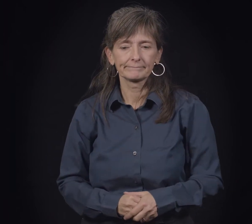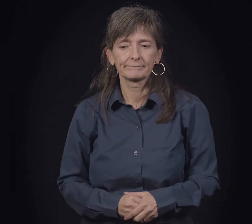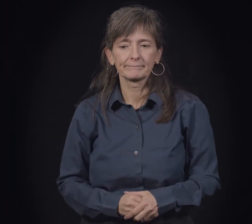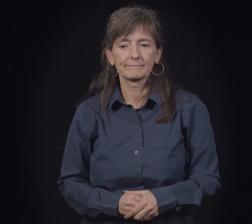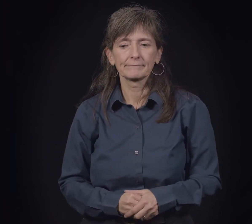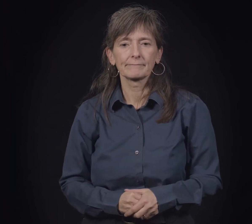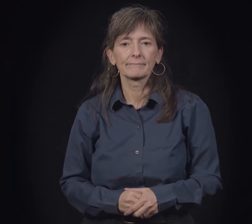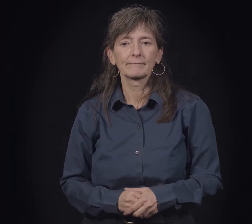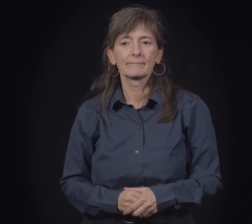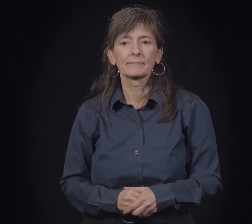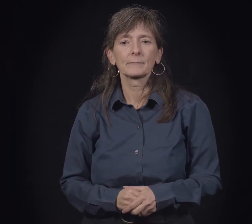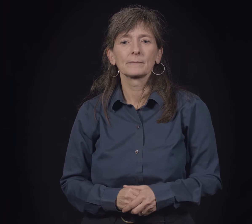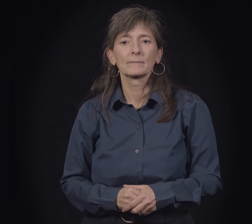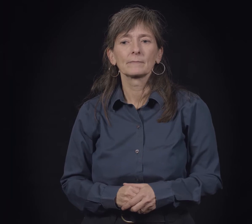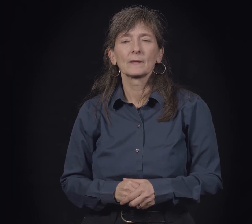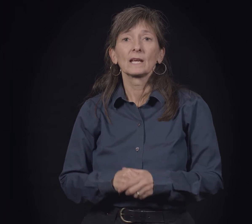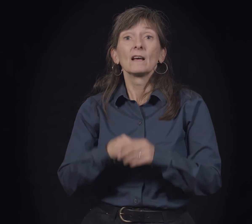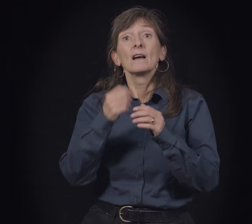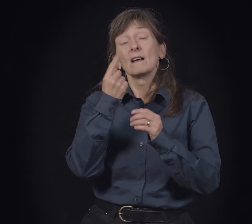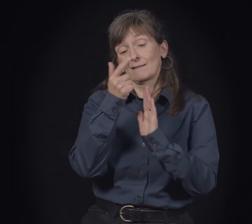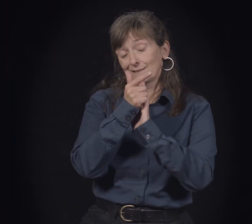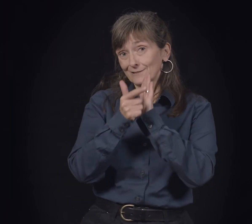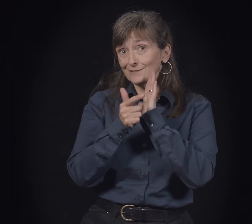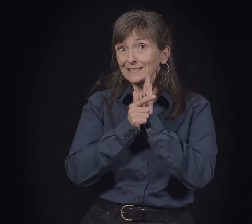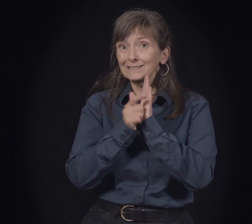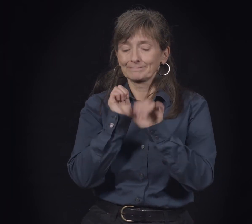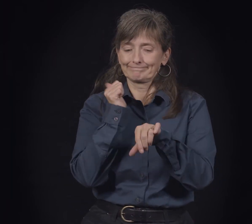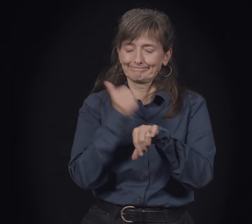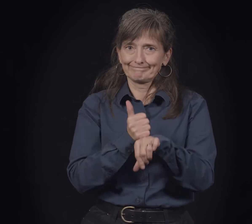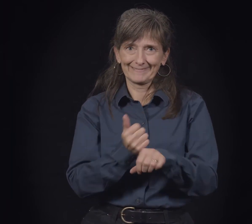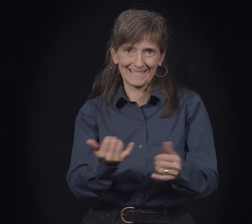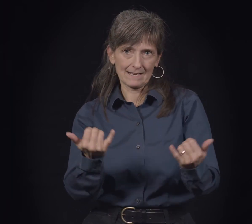It is important to finalize the legislation immediately.